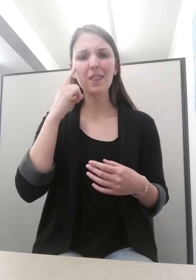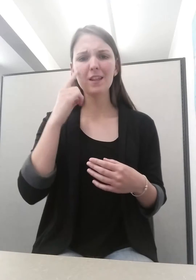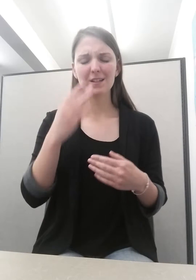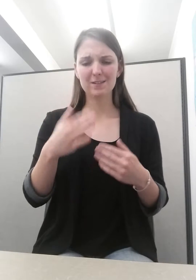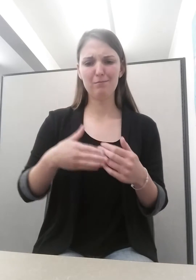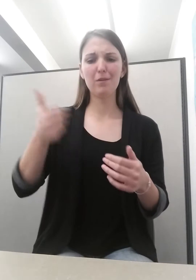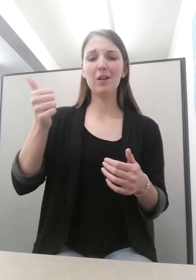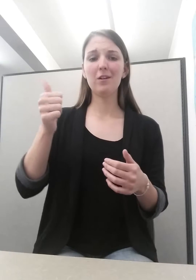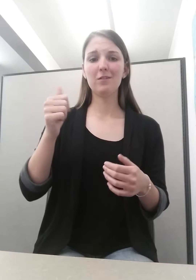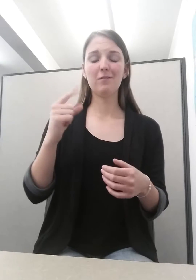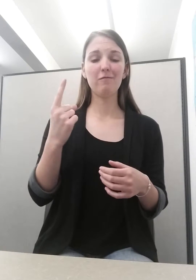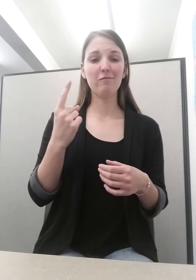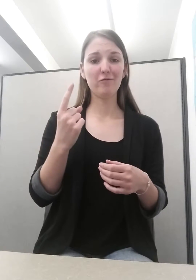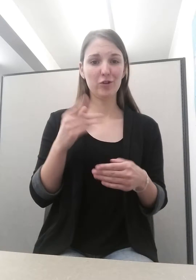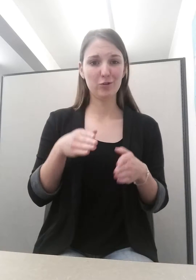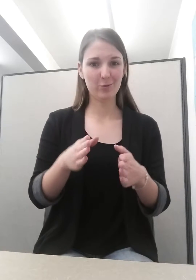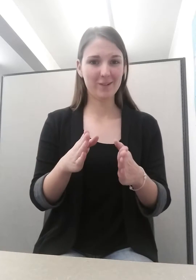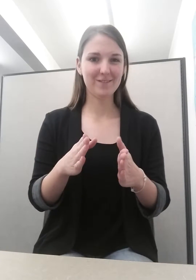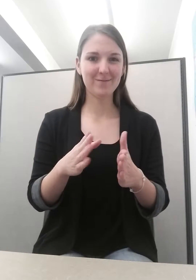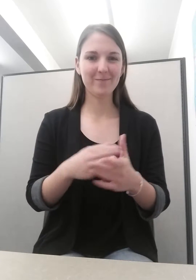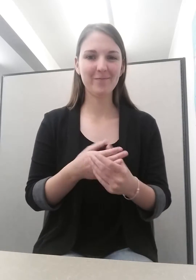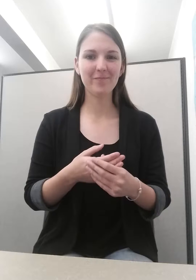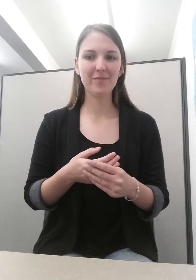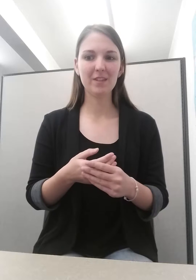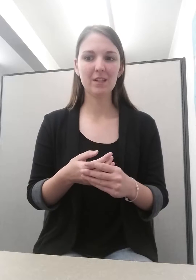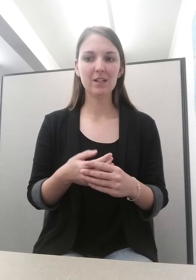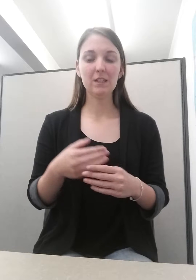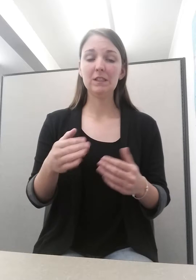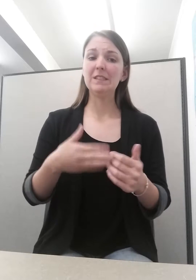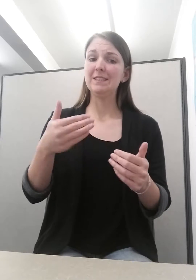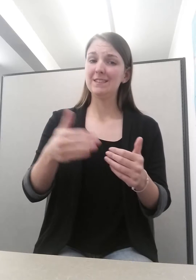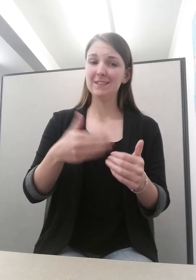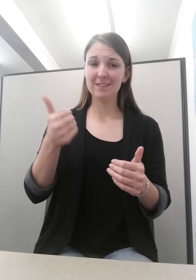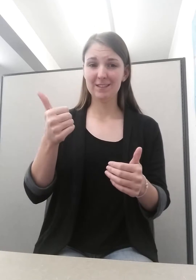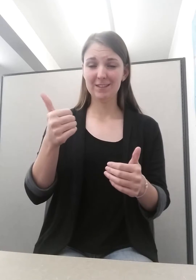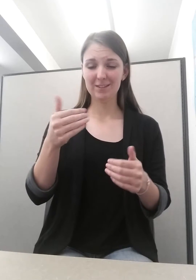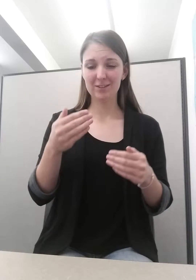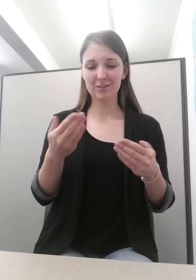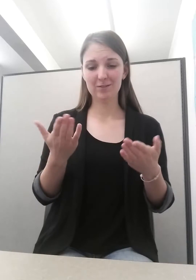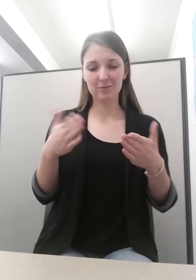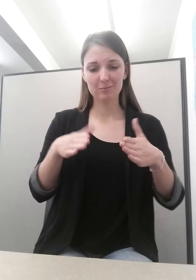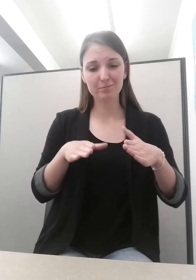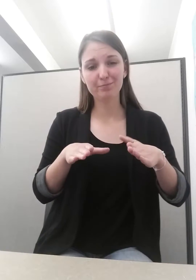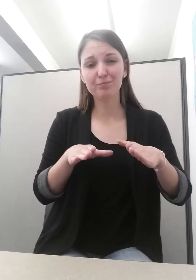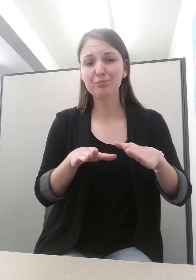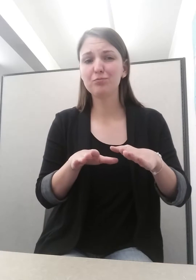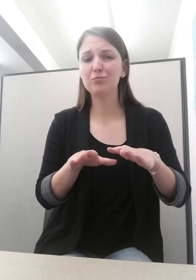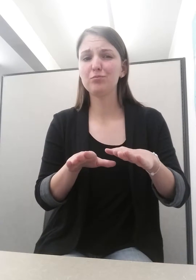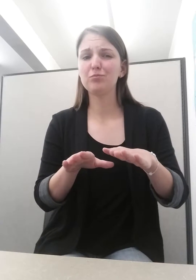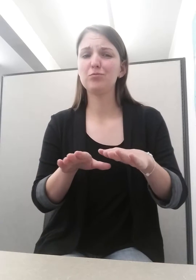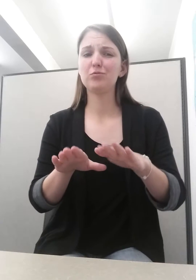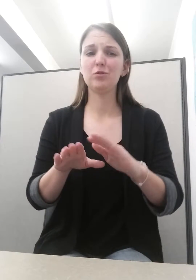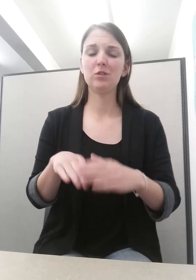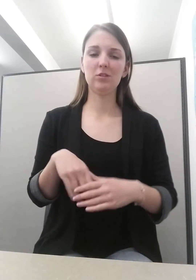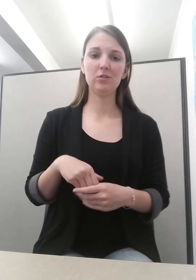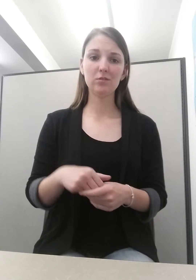that makes it a little bit easier when you're trying to guide the fabric through the machine and over the needle. Okay. Now I'm